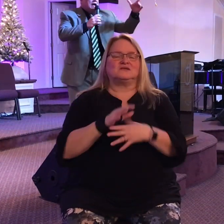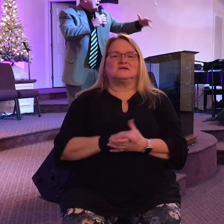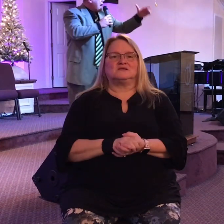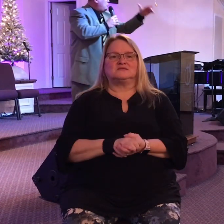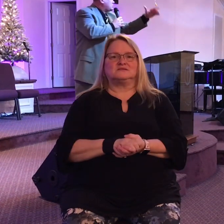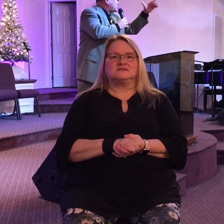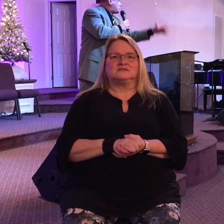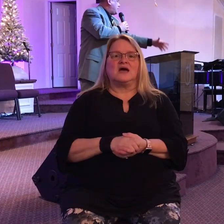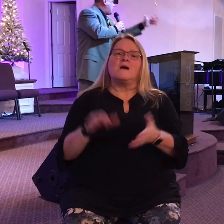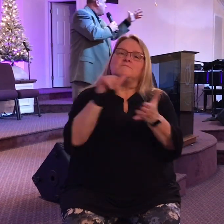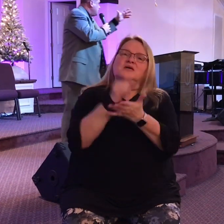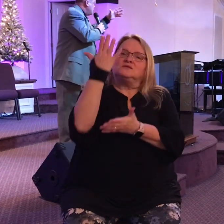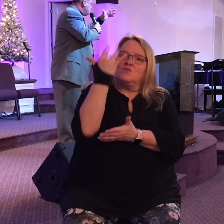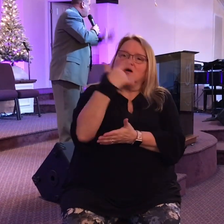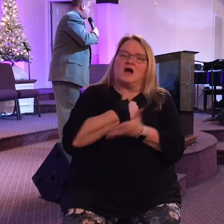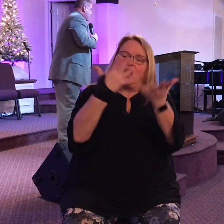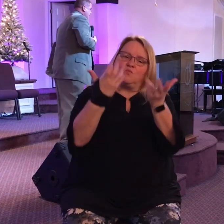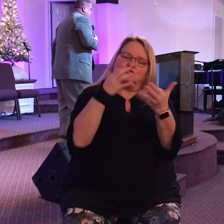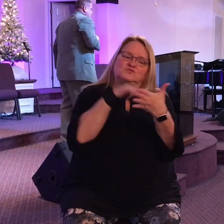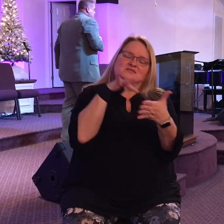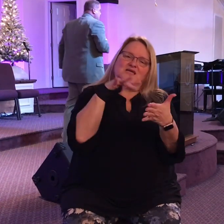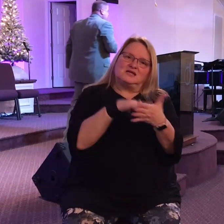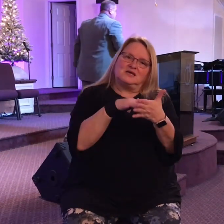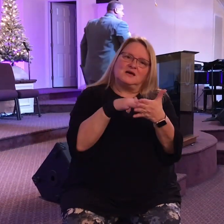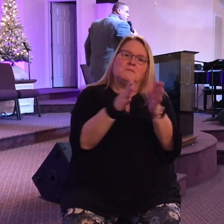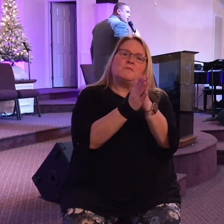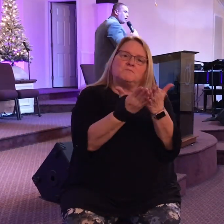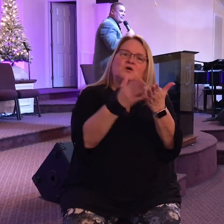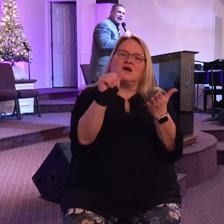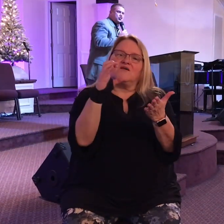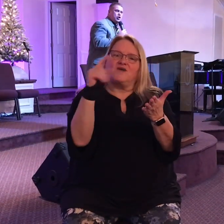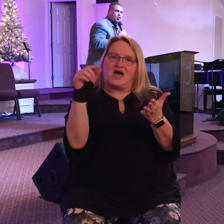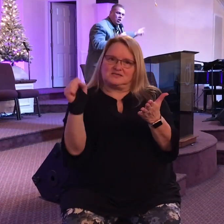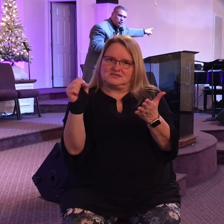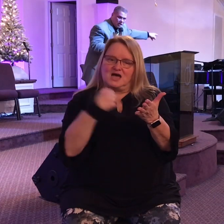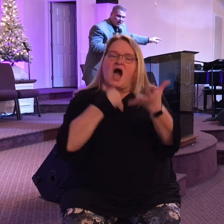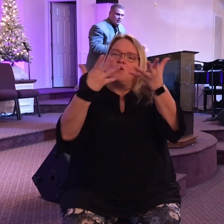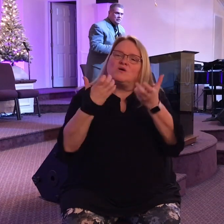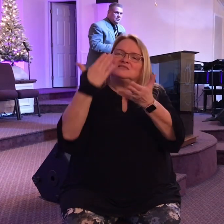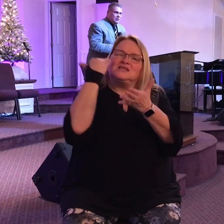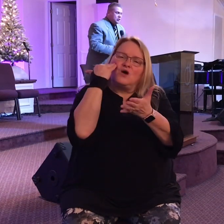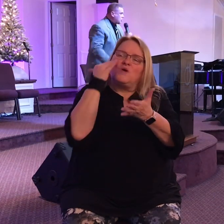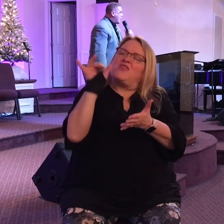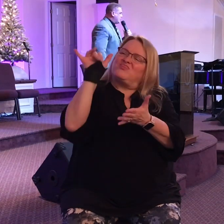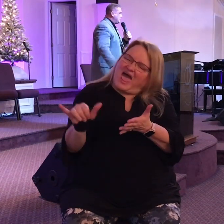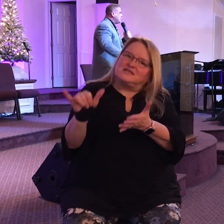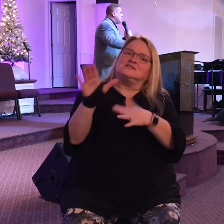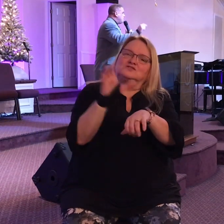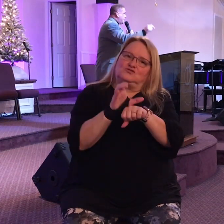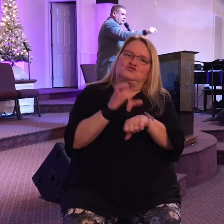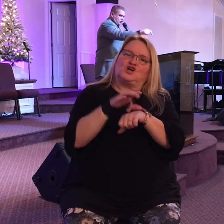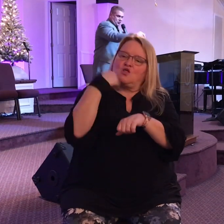That's why I want to study the book of Acts. I want to know what that church looked like so I